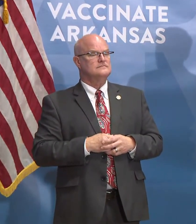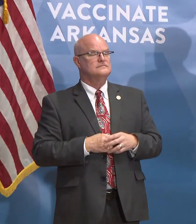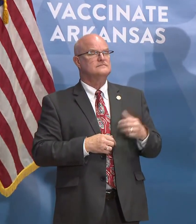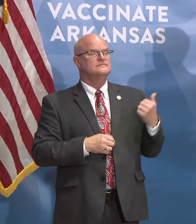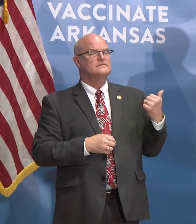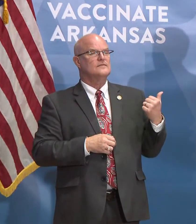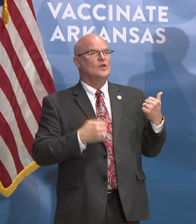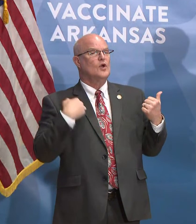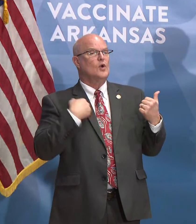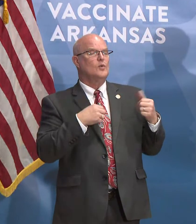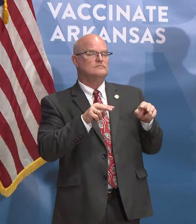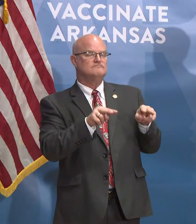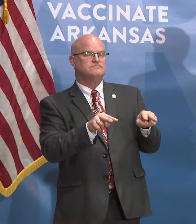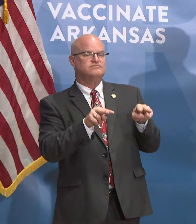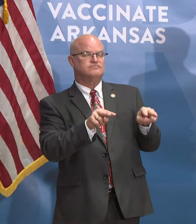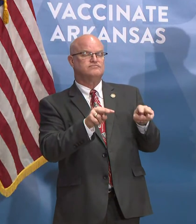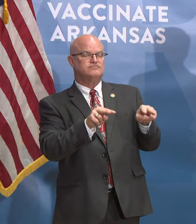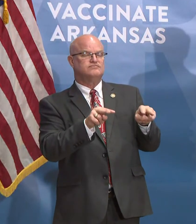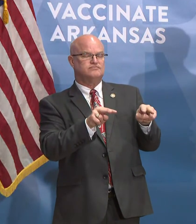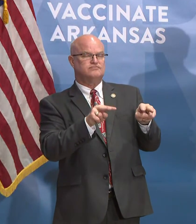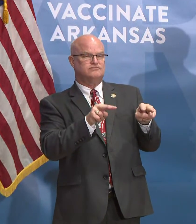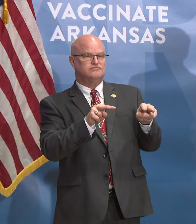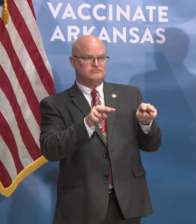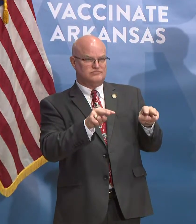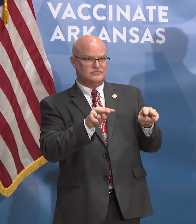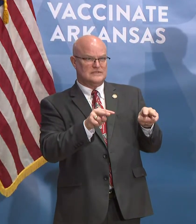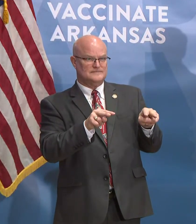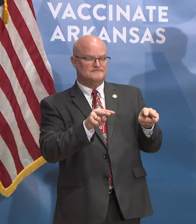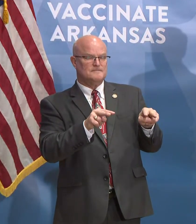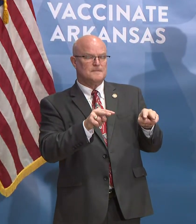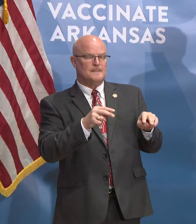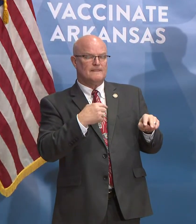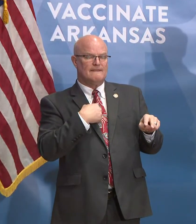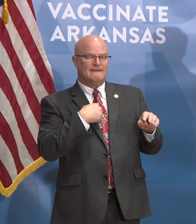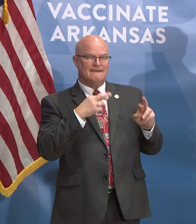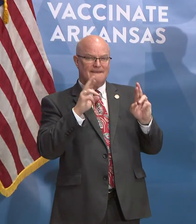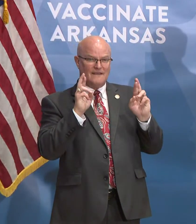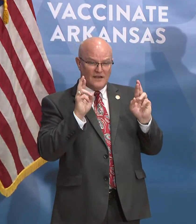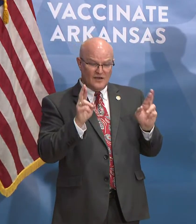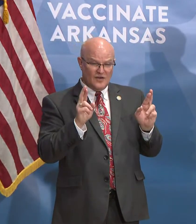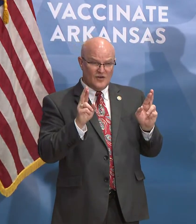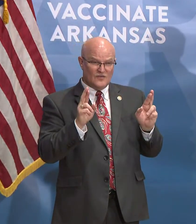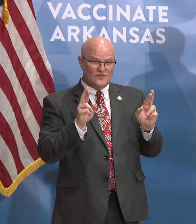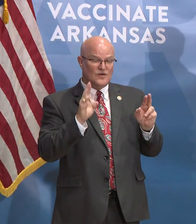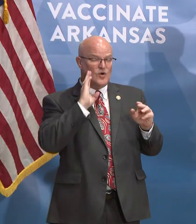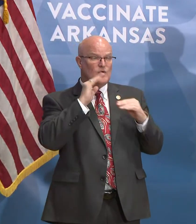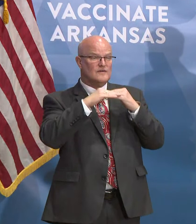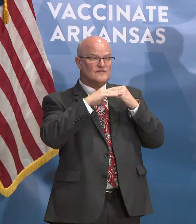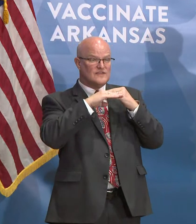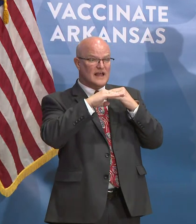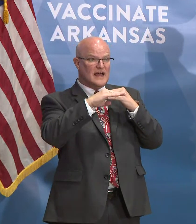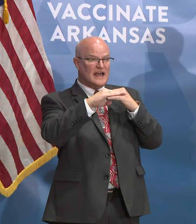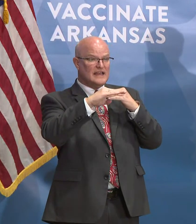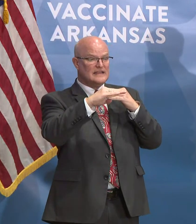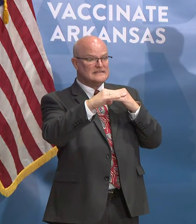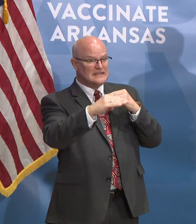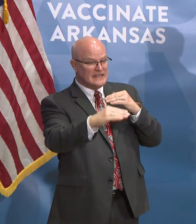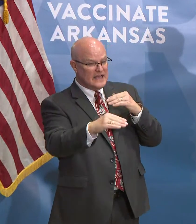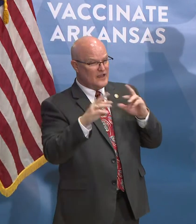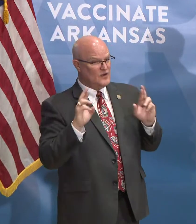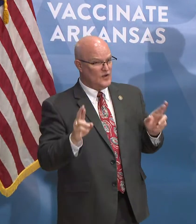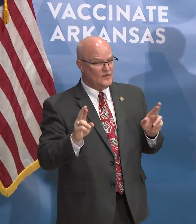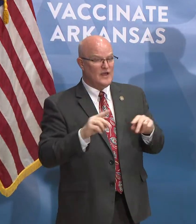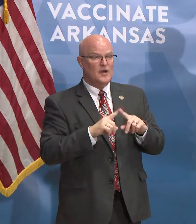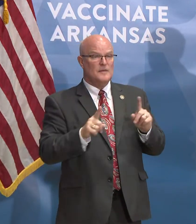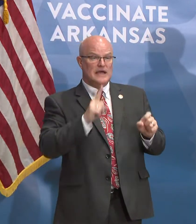We're watching it very closely. I am hopeful that it's going to flatten and decline some,